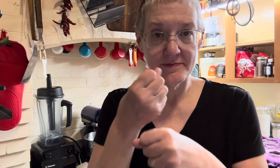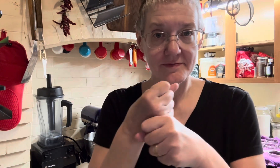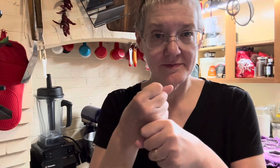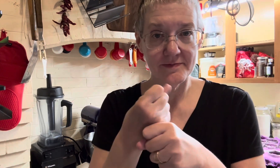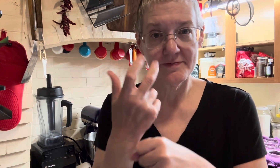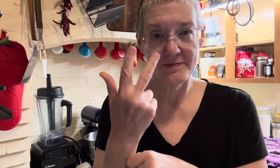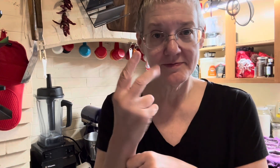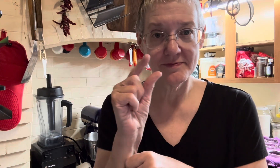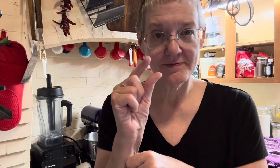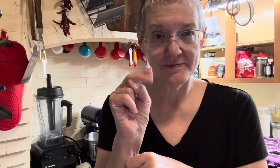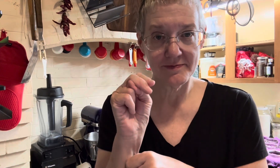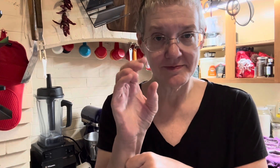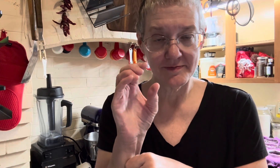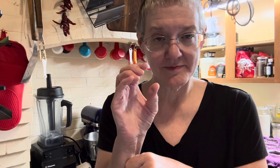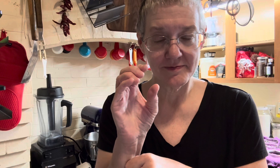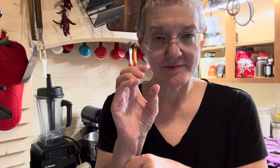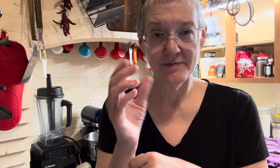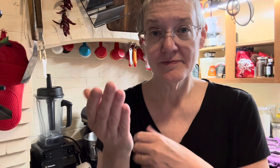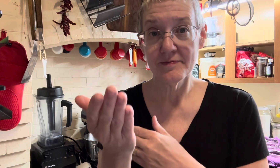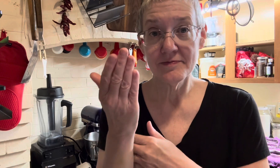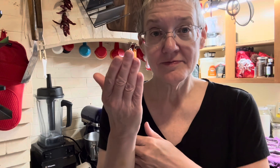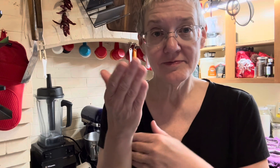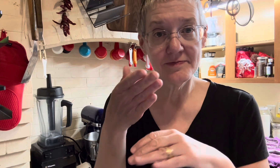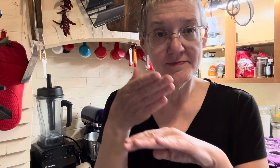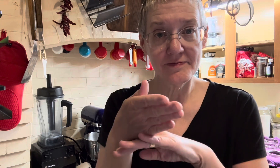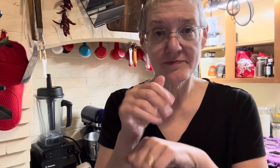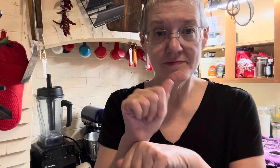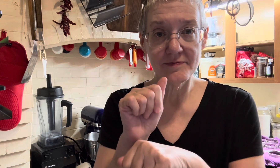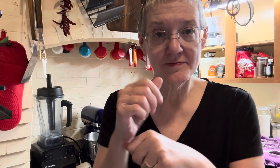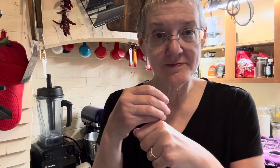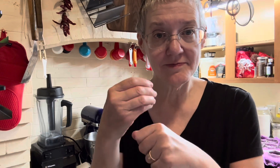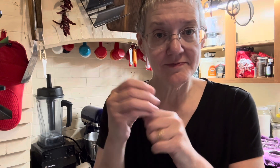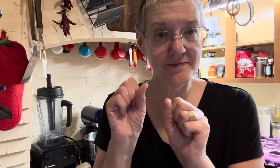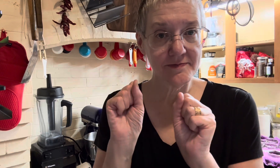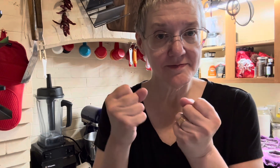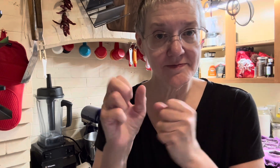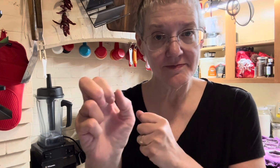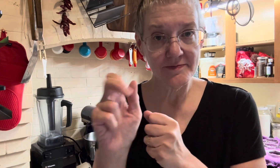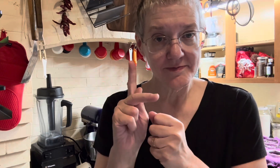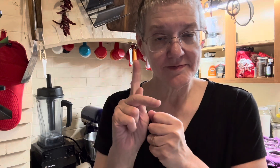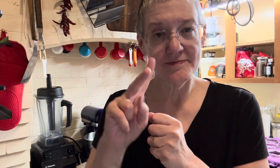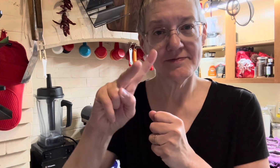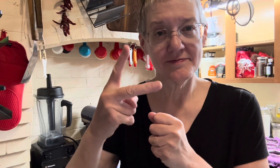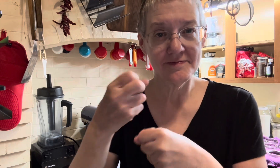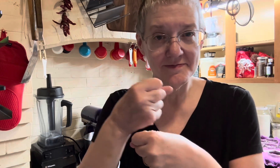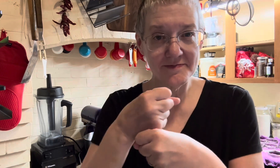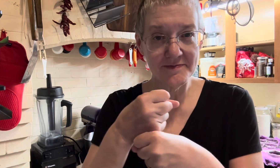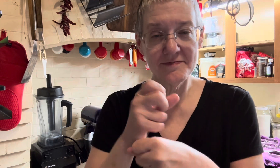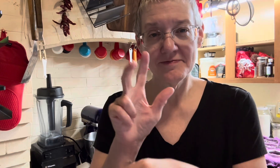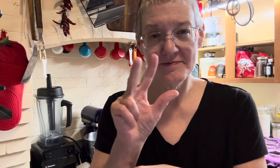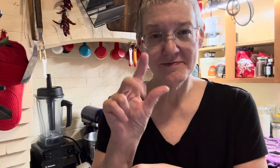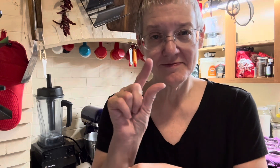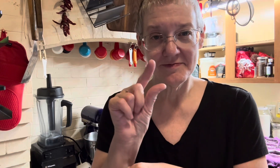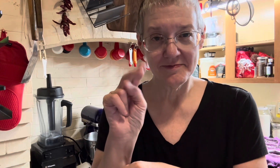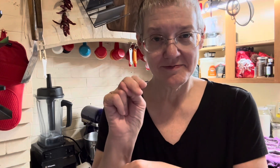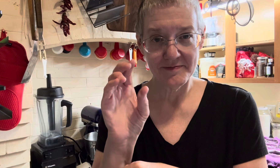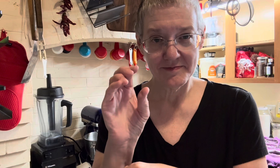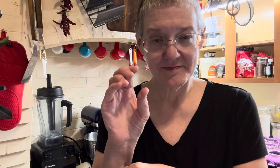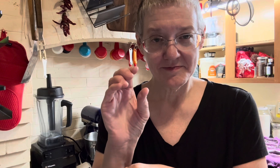So Sunday breakfast is coffee, 3 grams of net carbs. Morning snack after working outside is 3 grams of